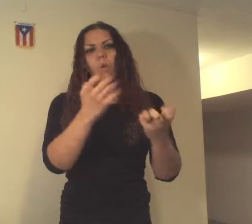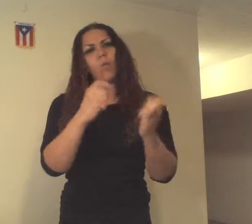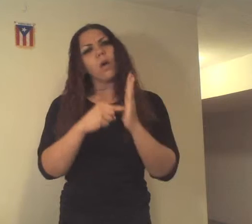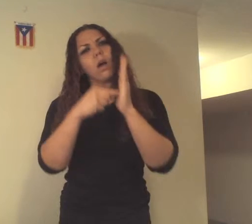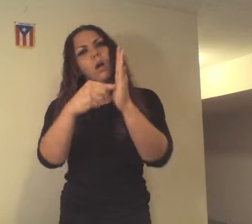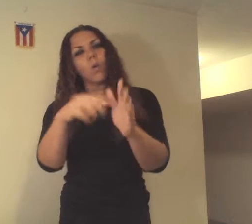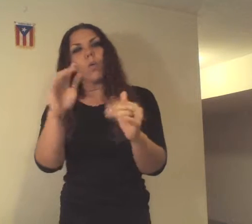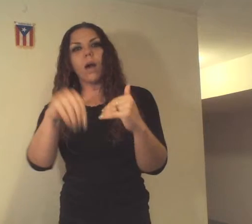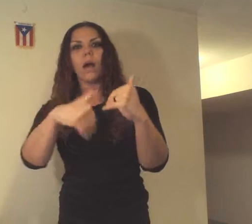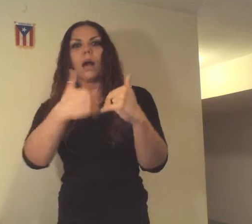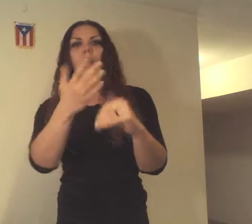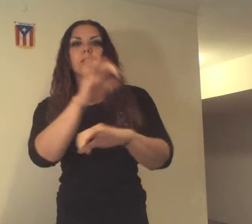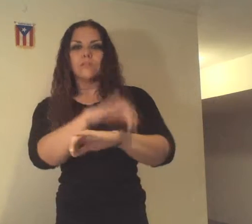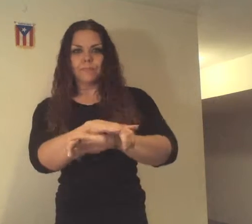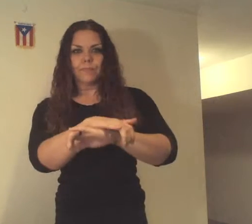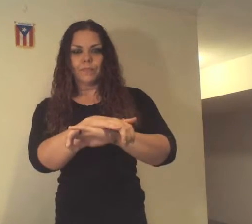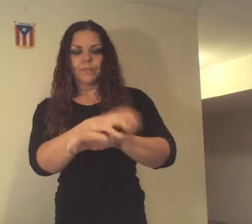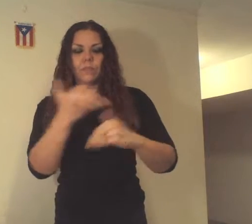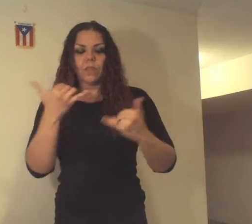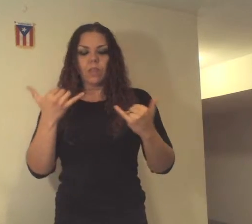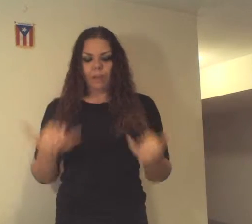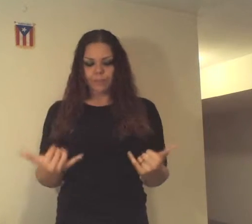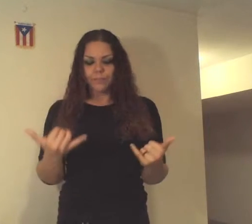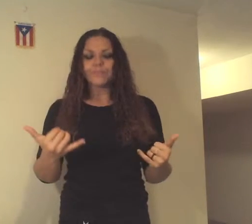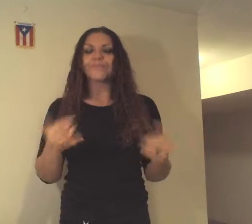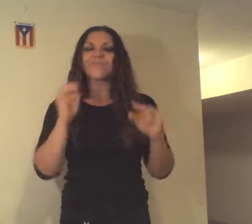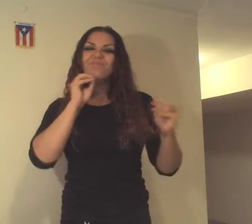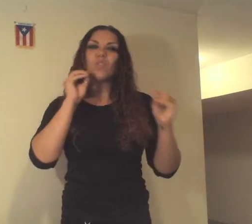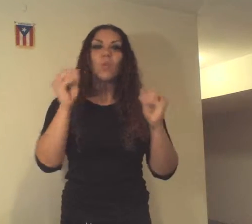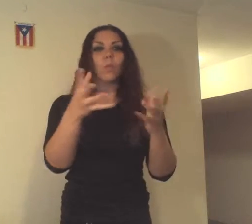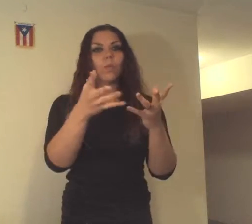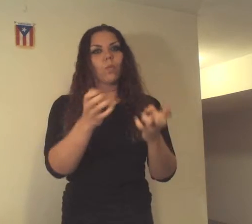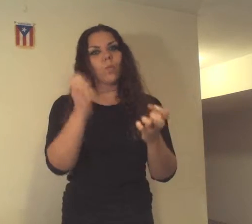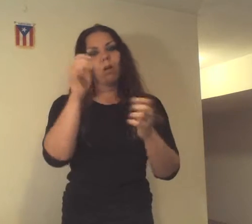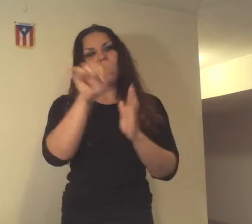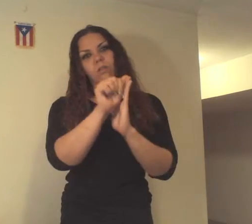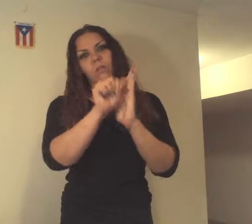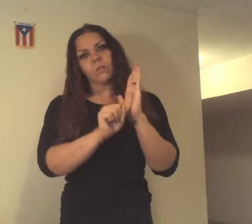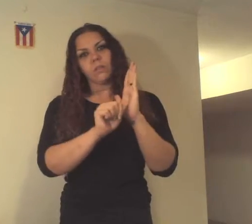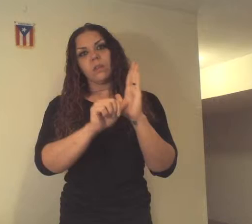Now, nobody wants an operation. Who here has had surgery?